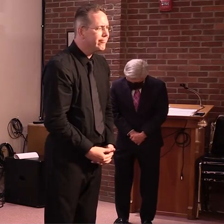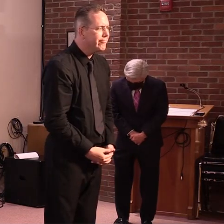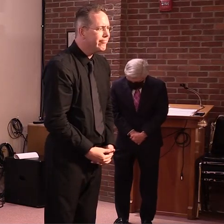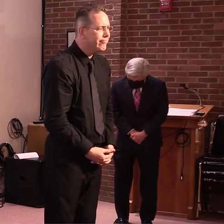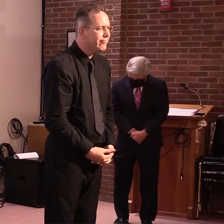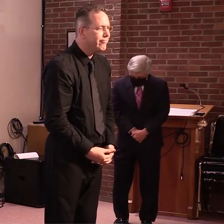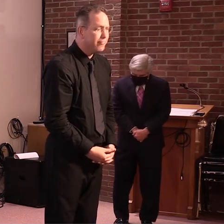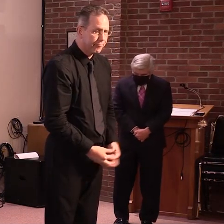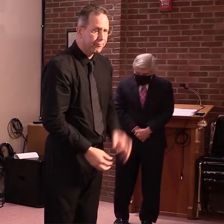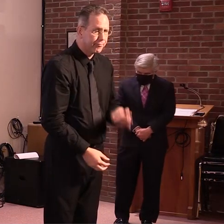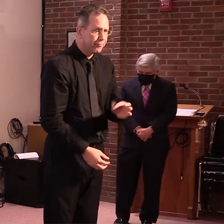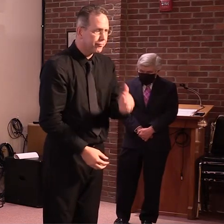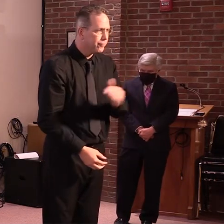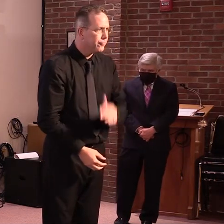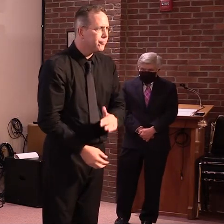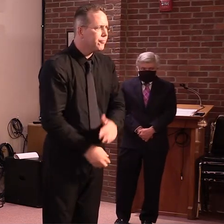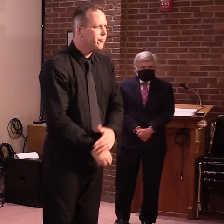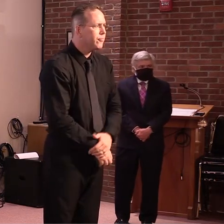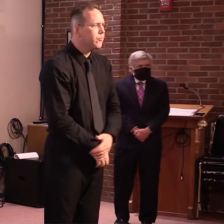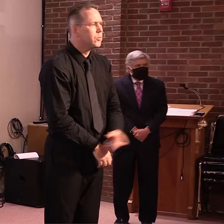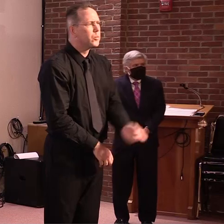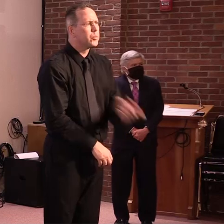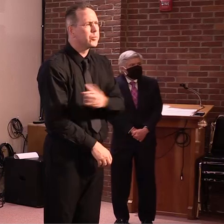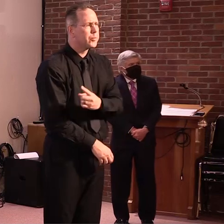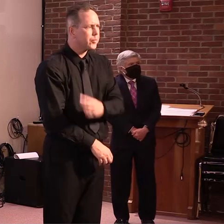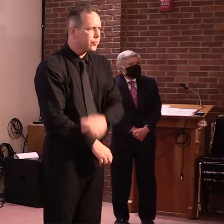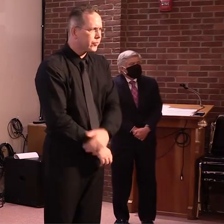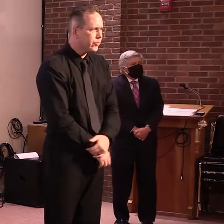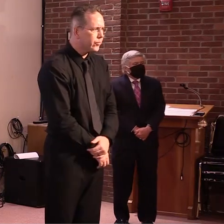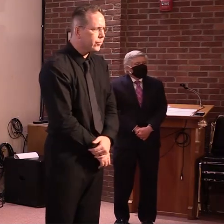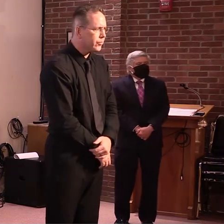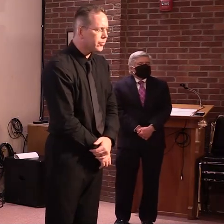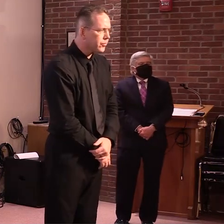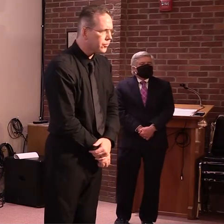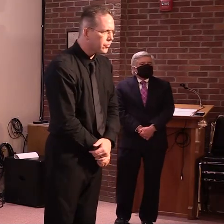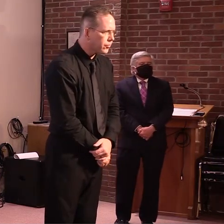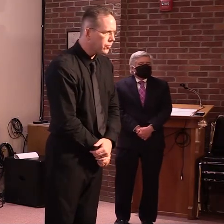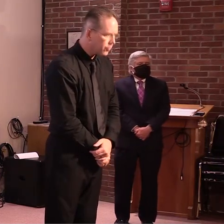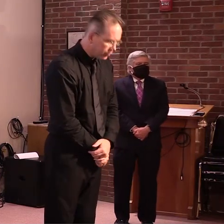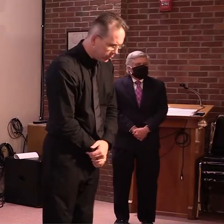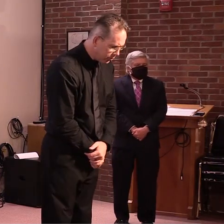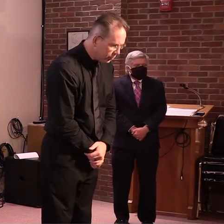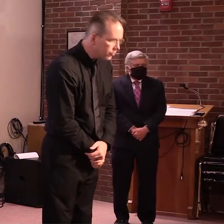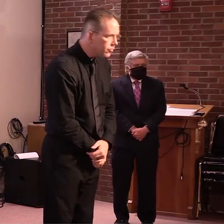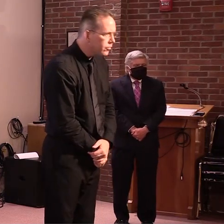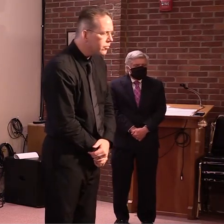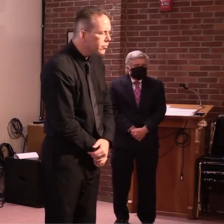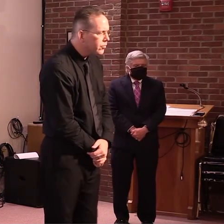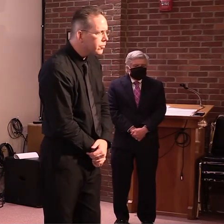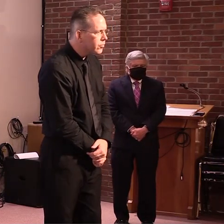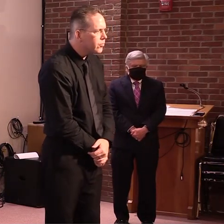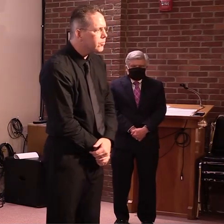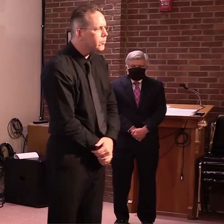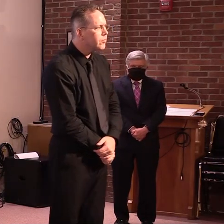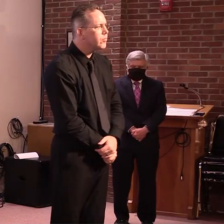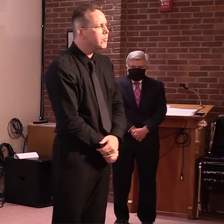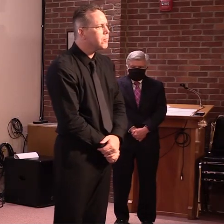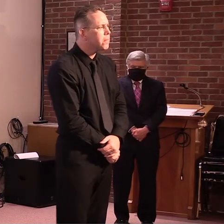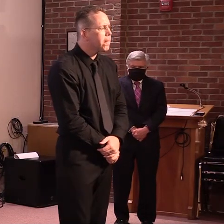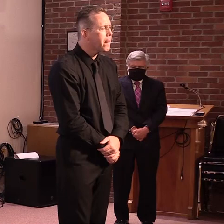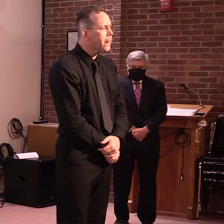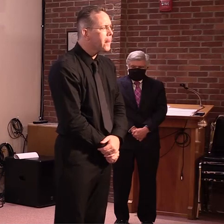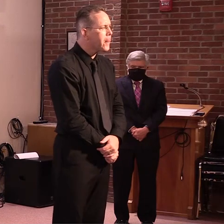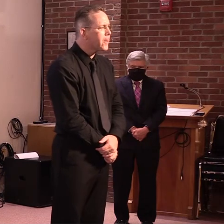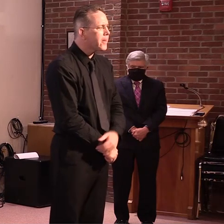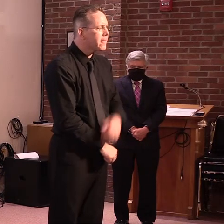Governor Scott and Dr. Levine, question both pertain to you both. If we don't see a spike in cases from gatherings